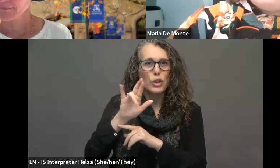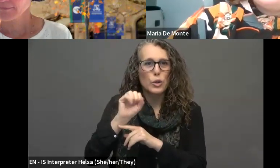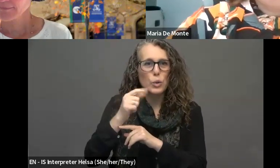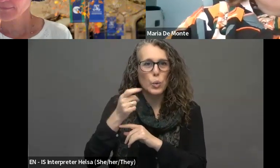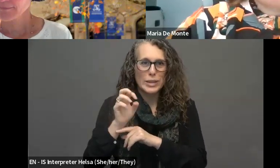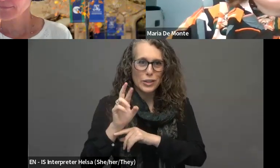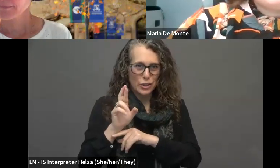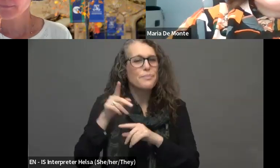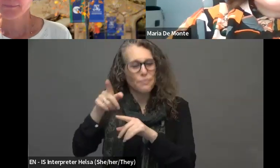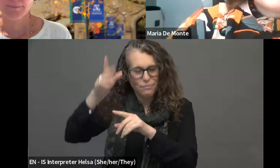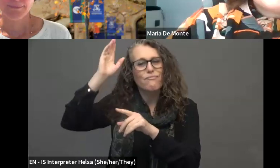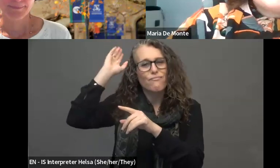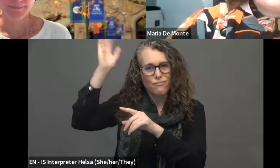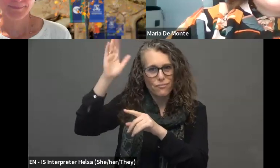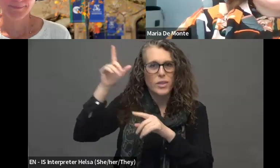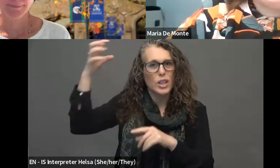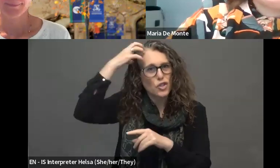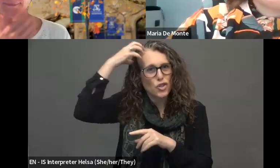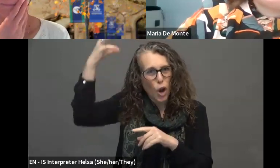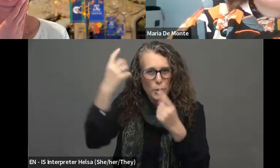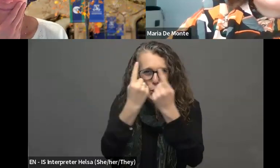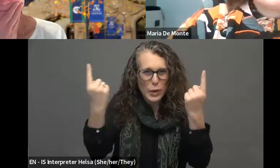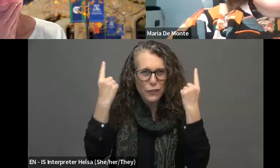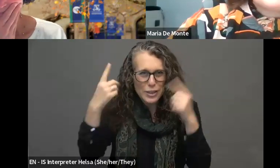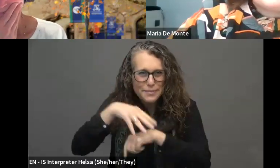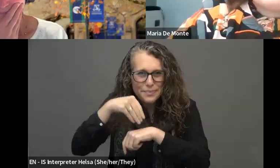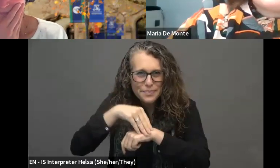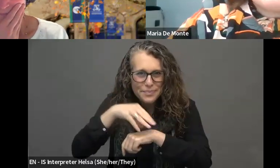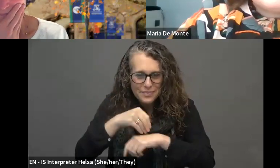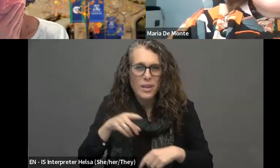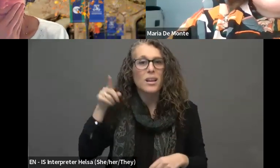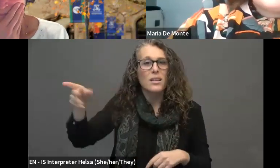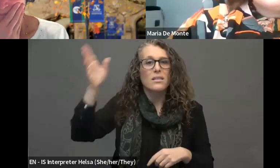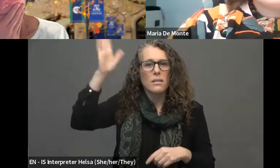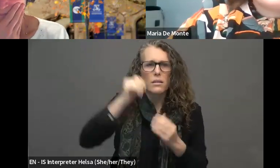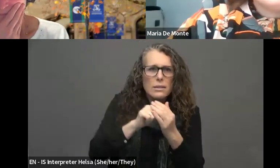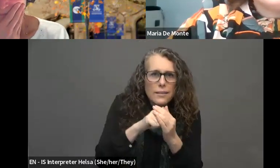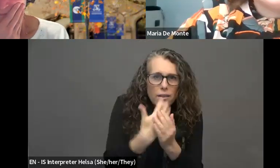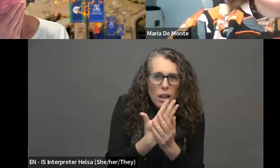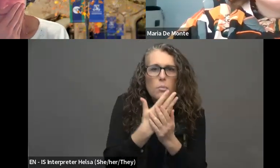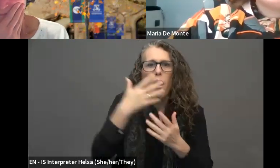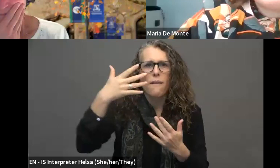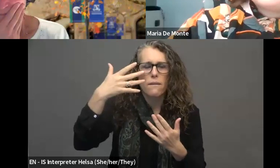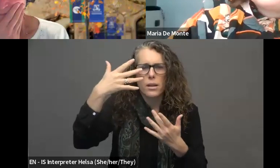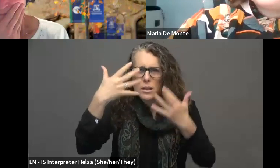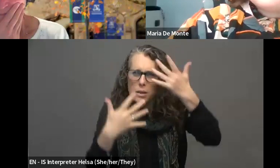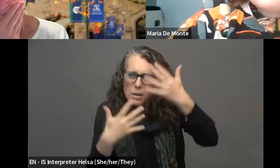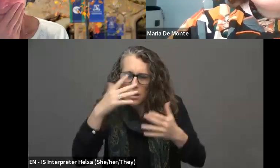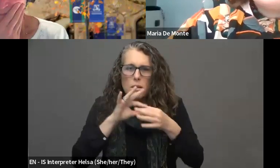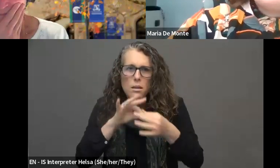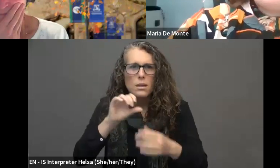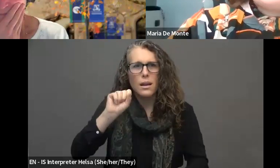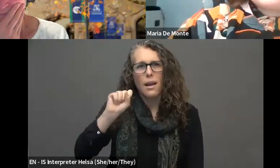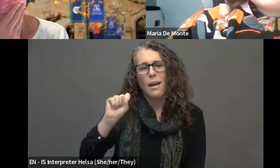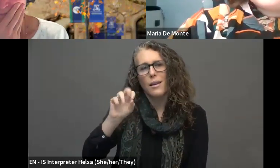Schönström, Stockholm University, and with his presentation on development of rating scales for a sentence repetition